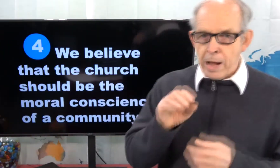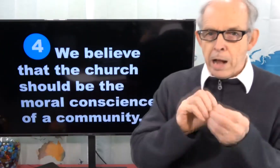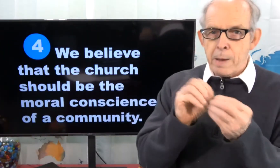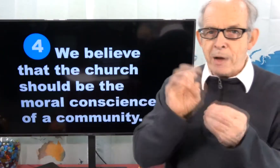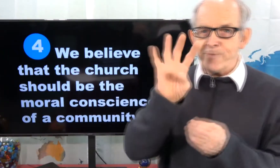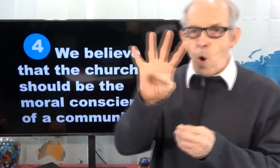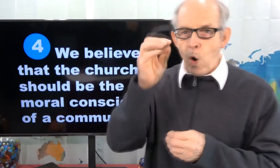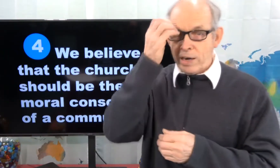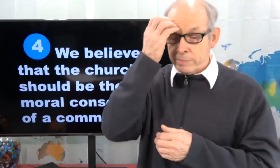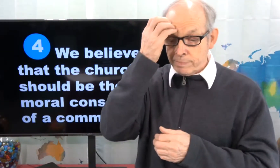Number four.